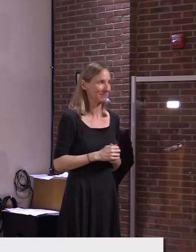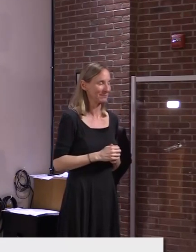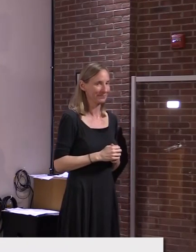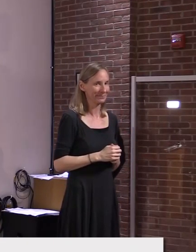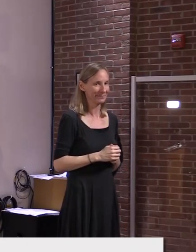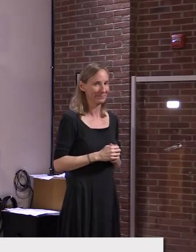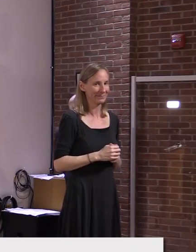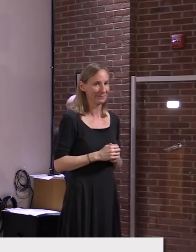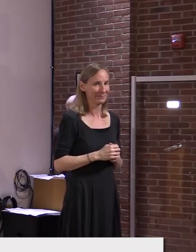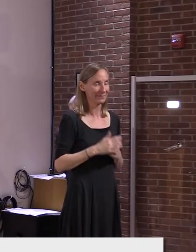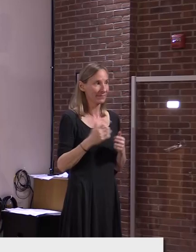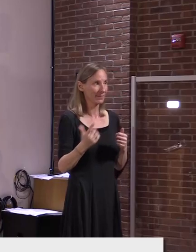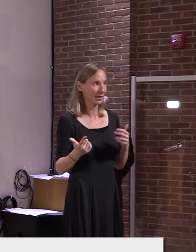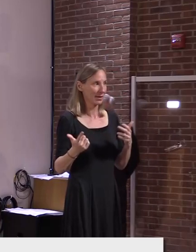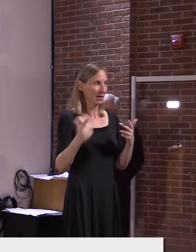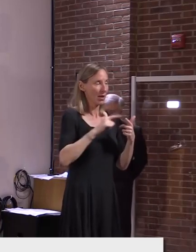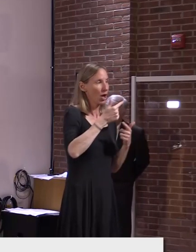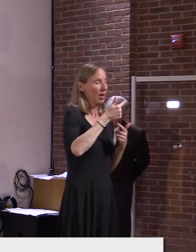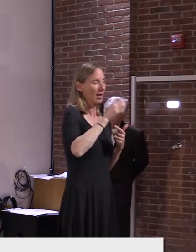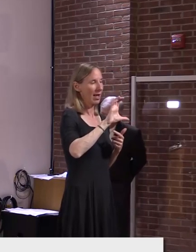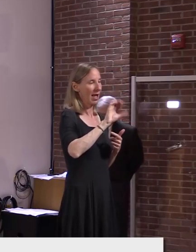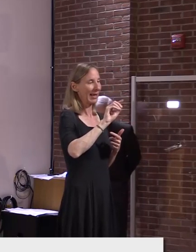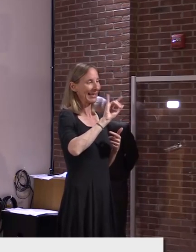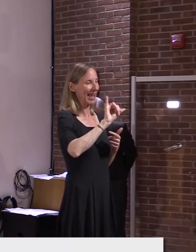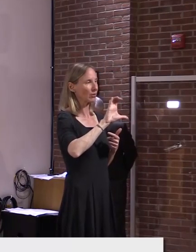Thank you. And we'll try going back to Greg from the County Courier.